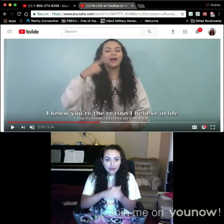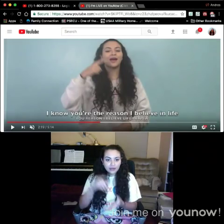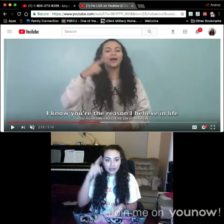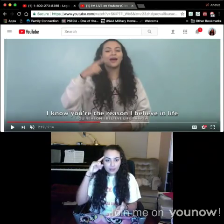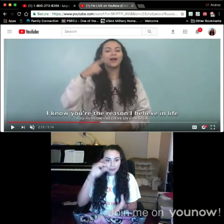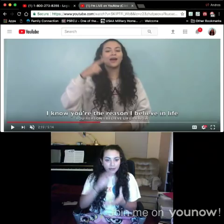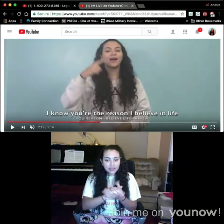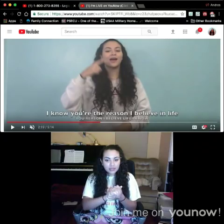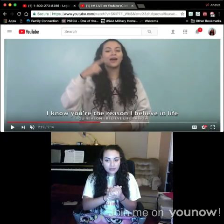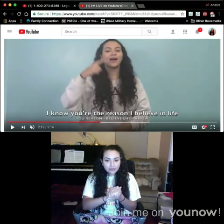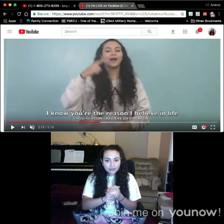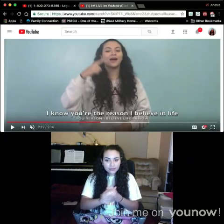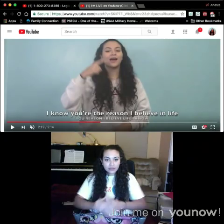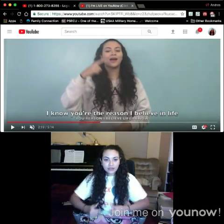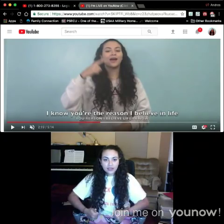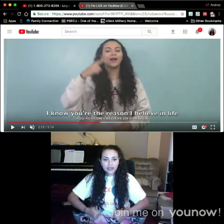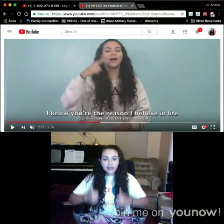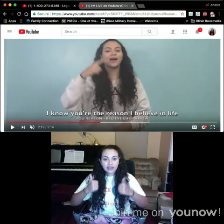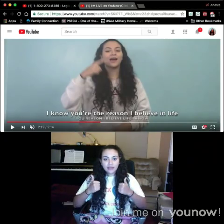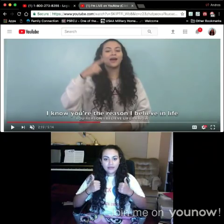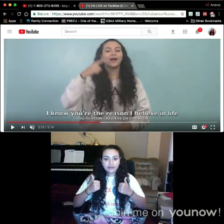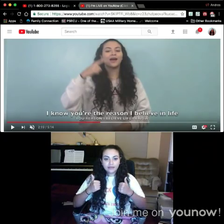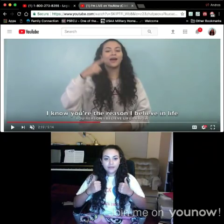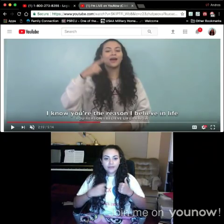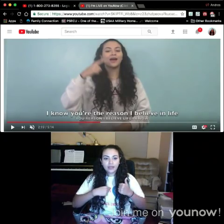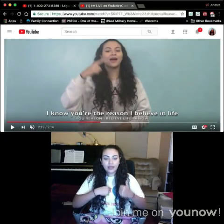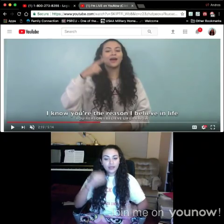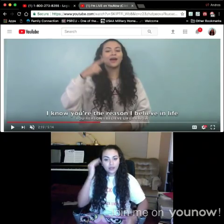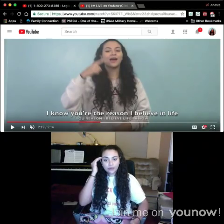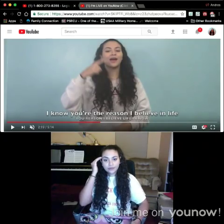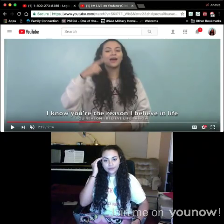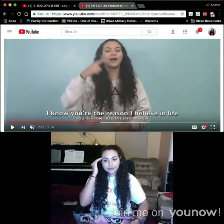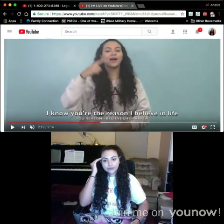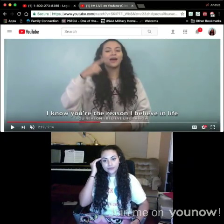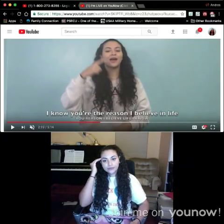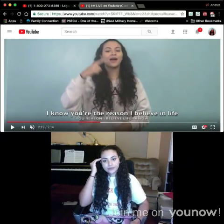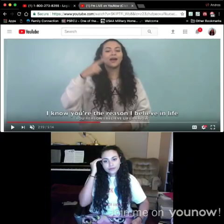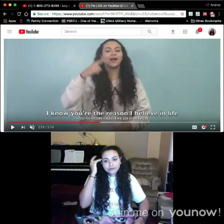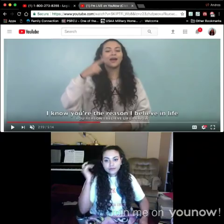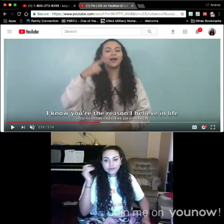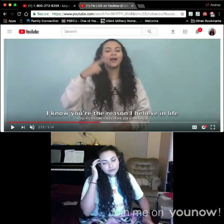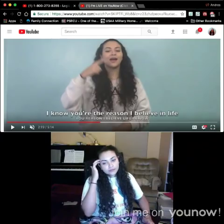together. Believe. In life, I know.